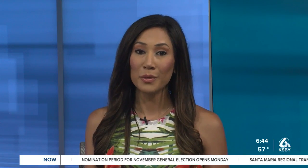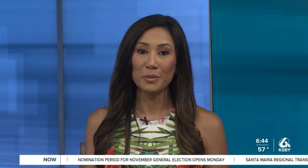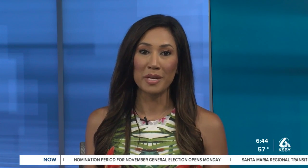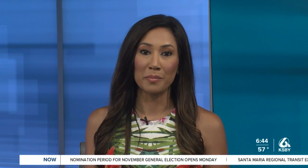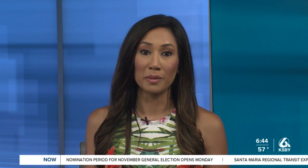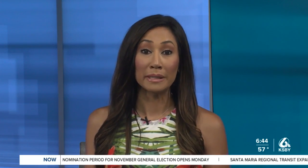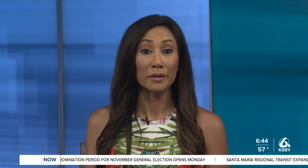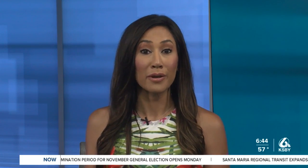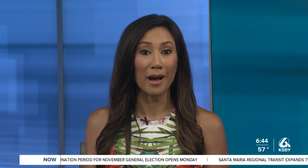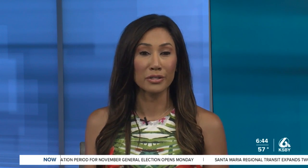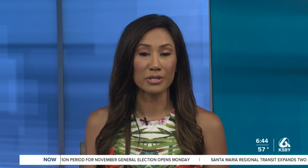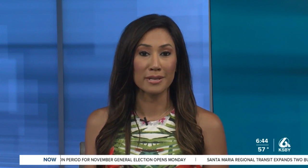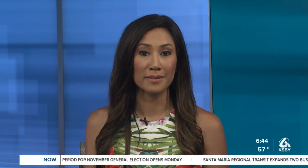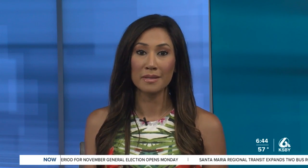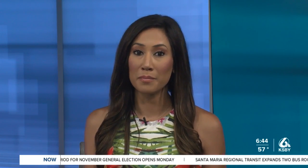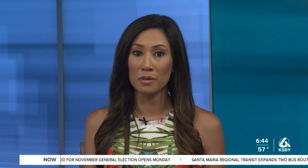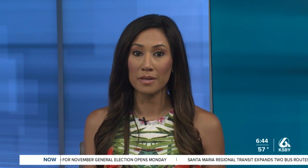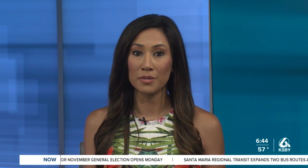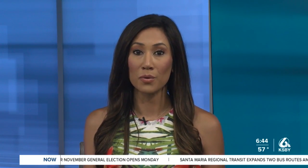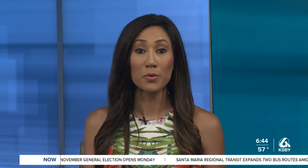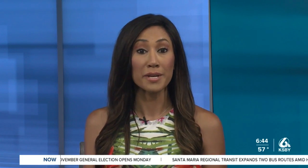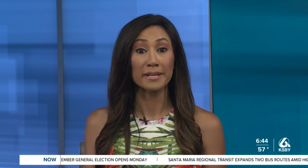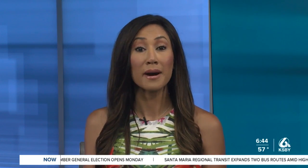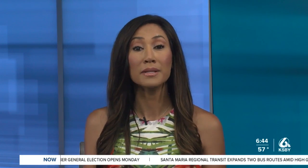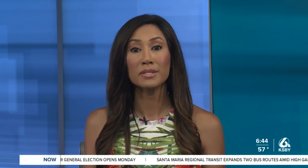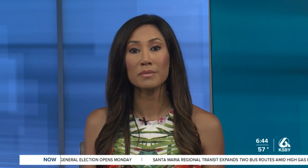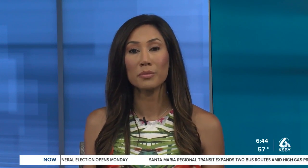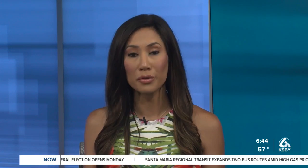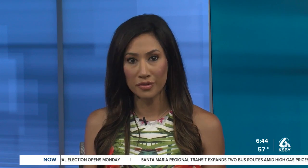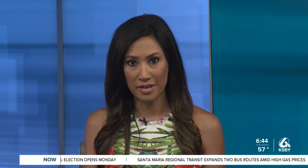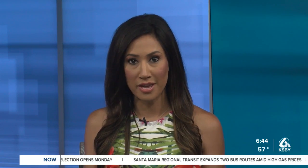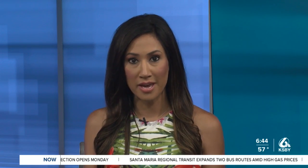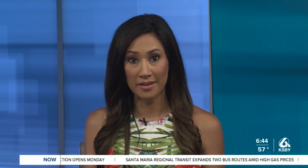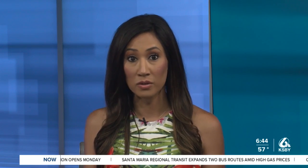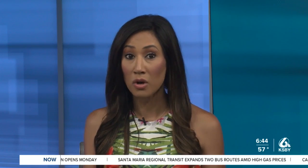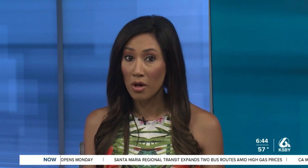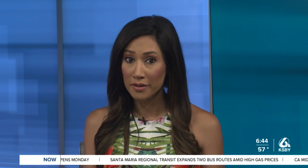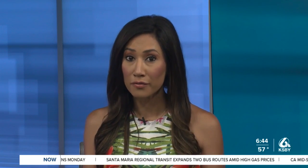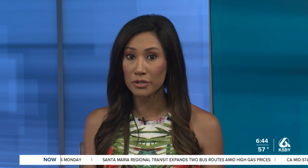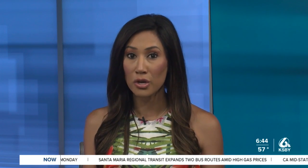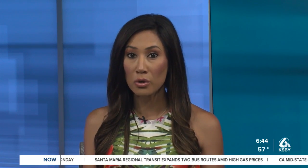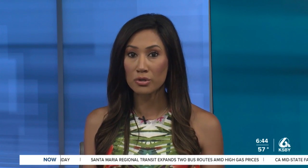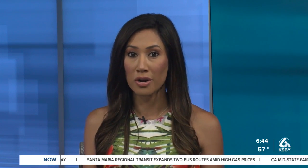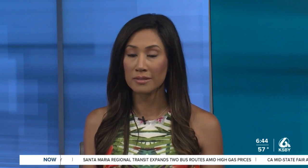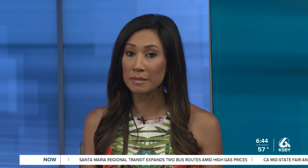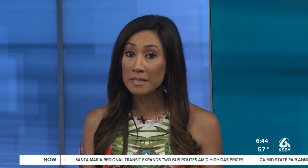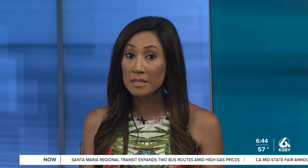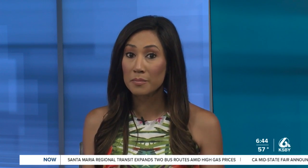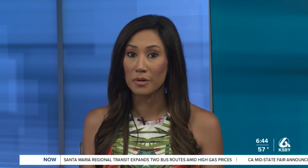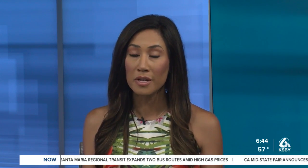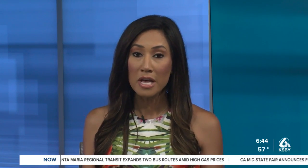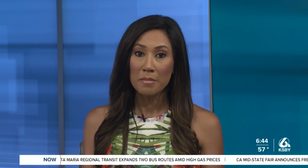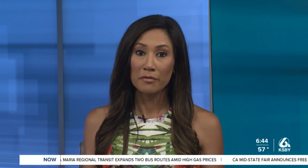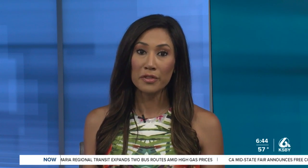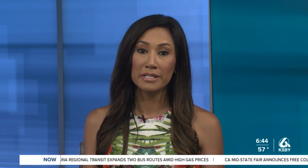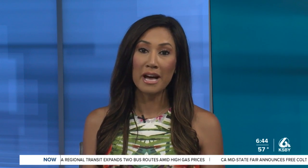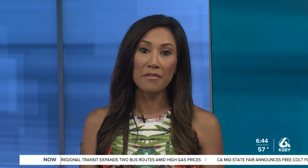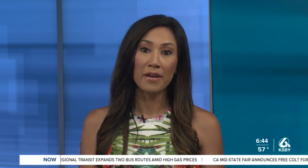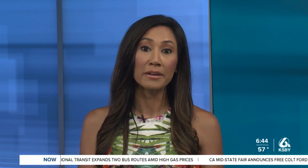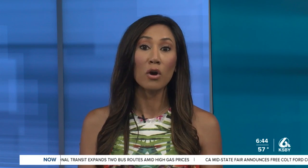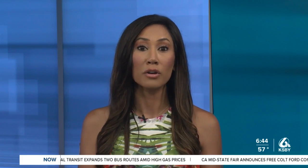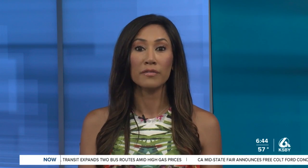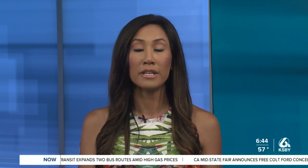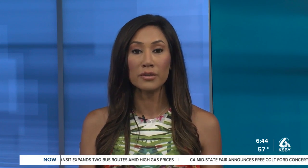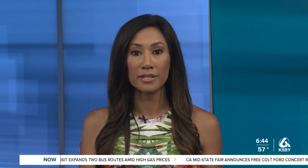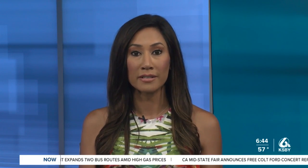For most people, an interaction as simple as ordering a custom birthday cake or calling for a tow truck seems simple. But for the